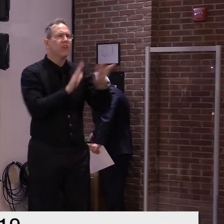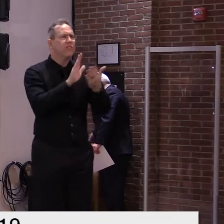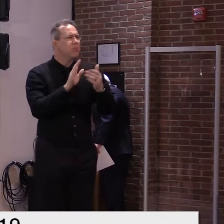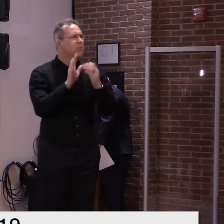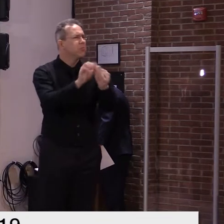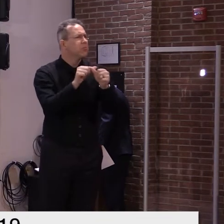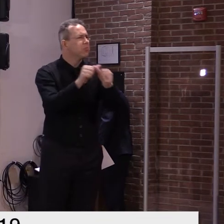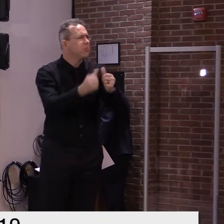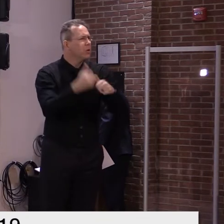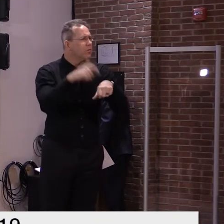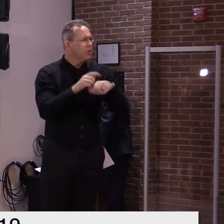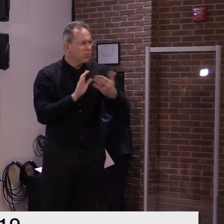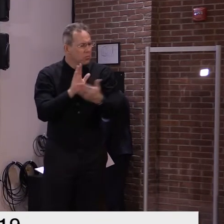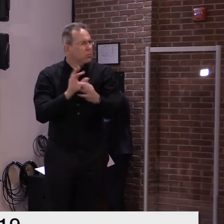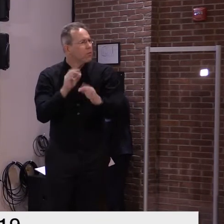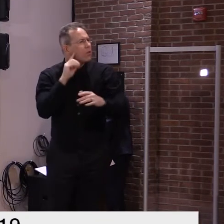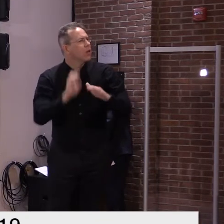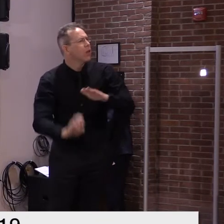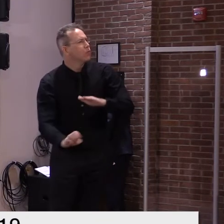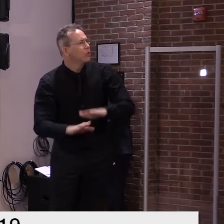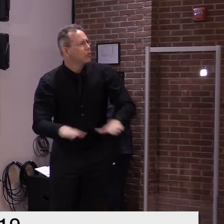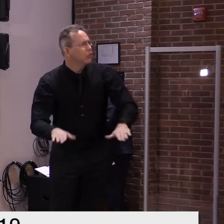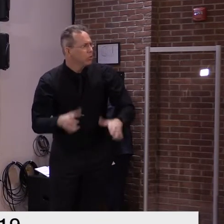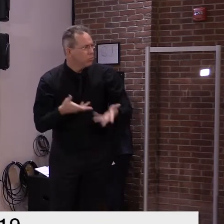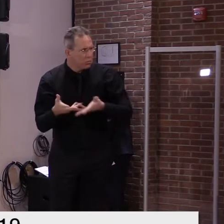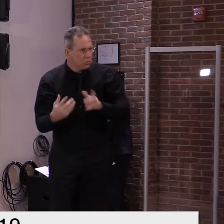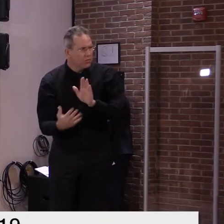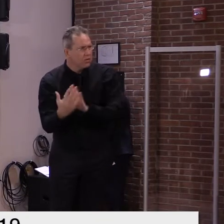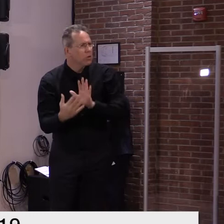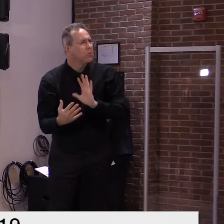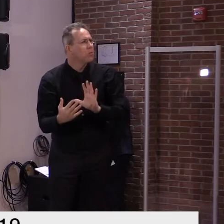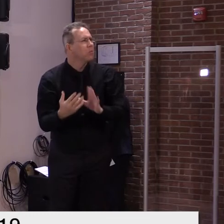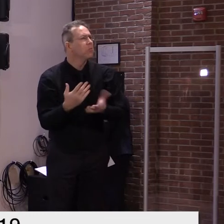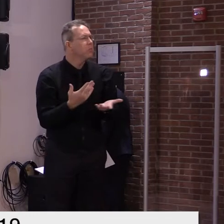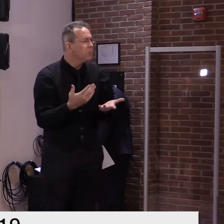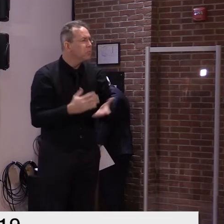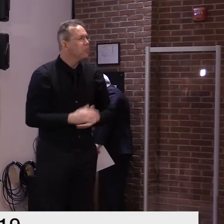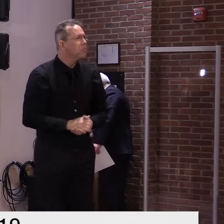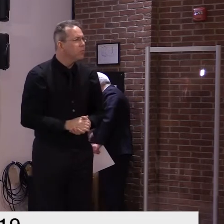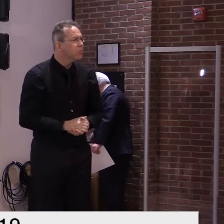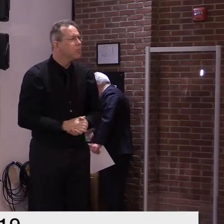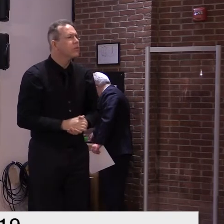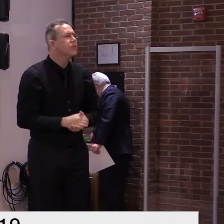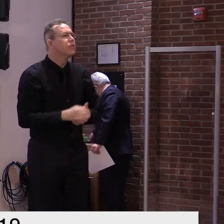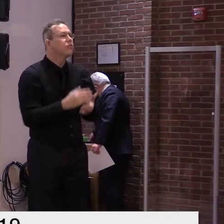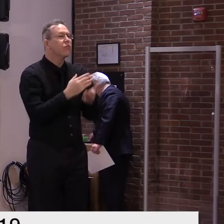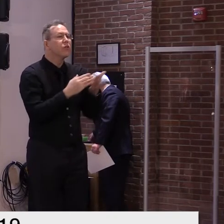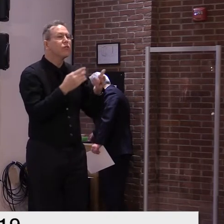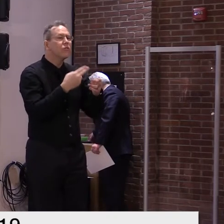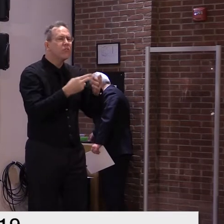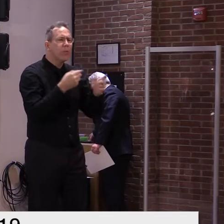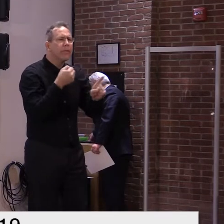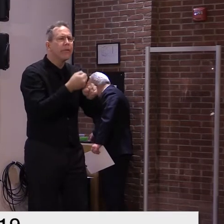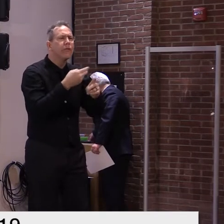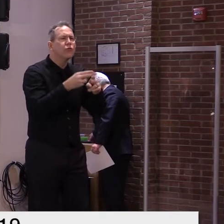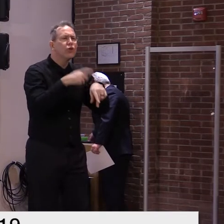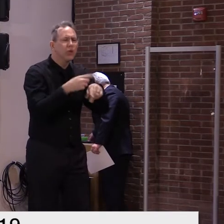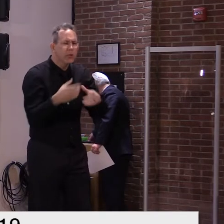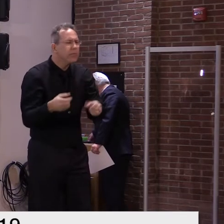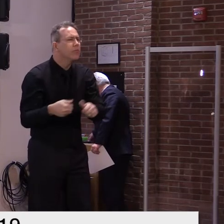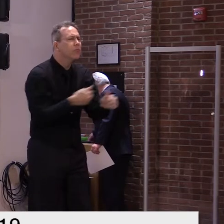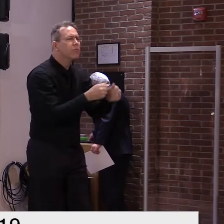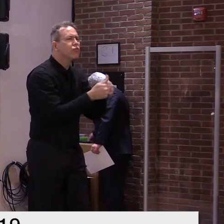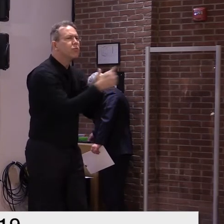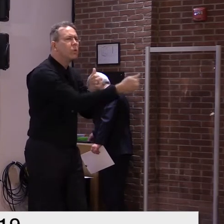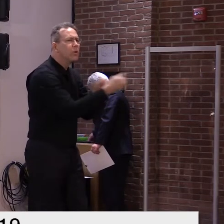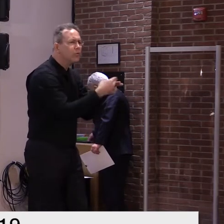of COVID case. These students followed their short-term closure plans for those 3 days. We assessed students in grades